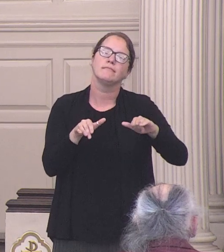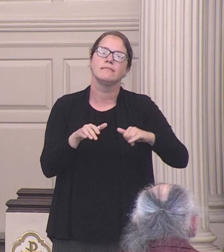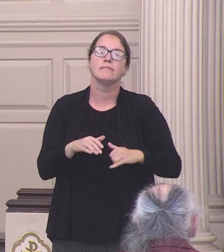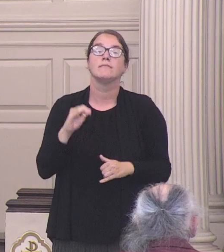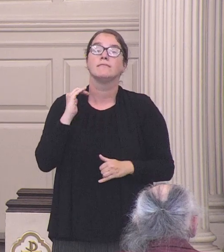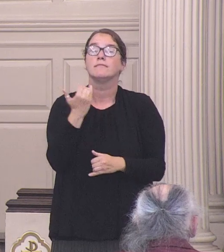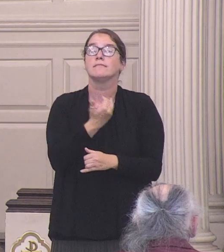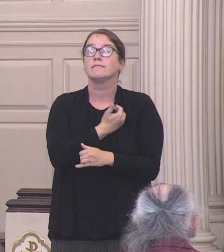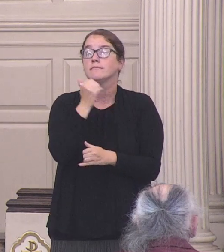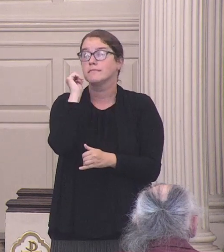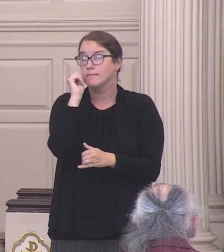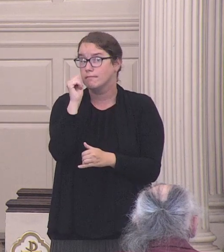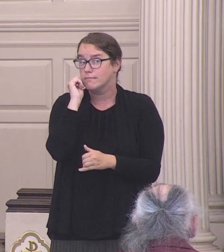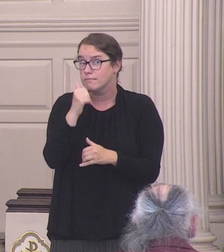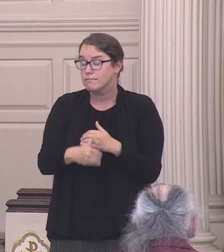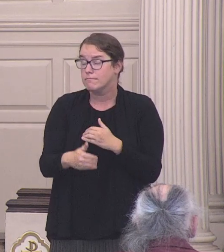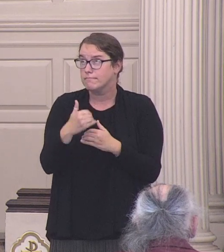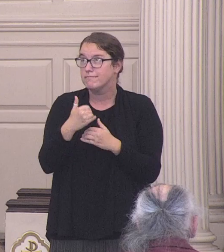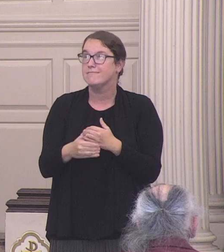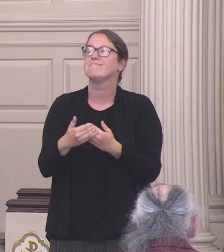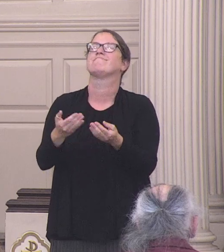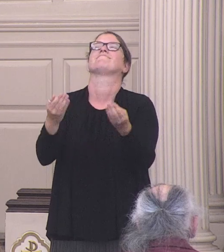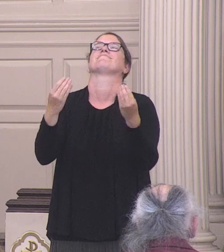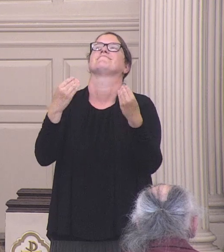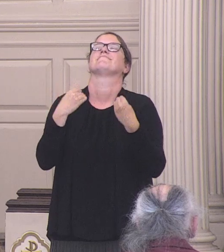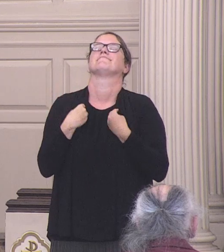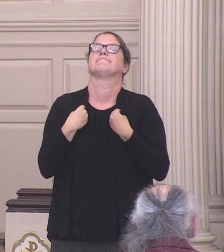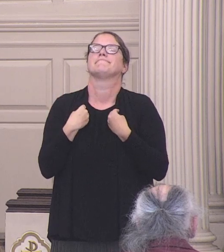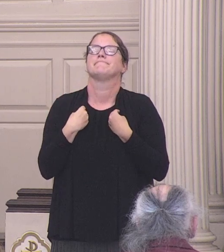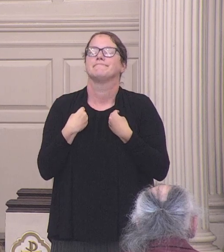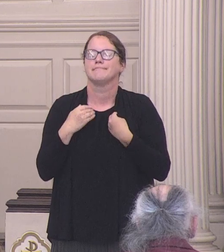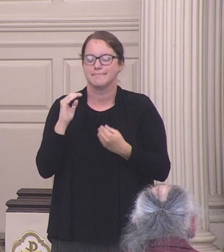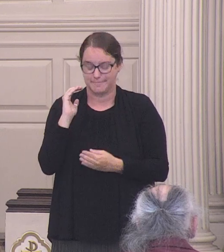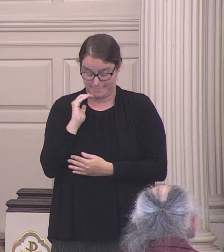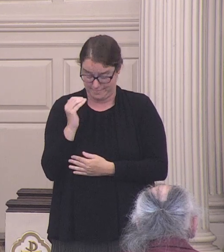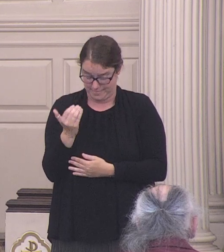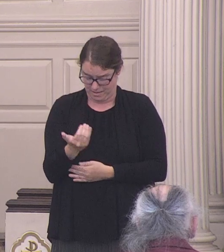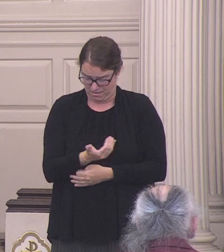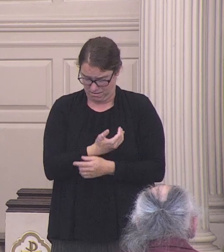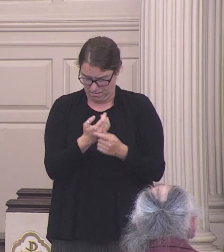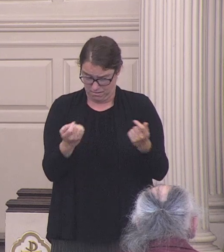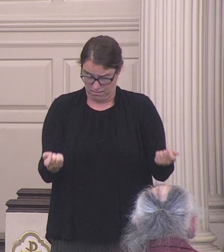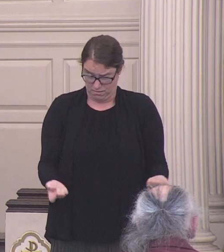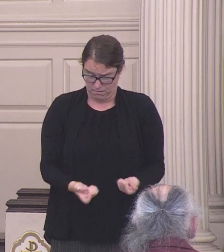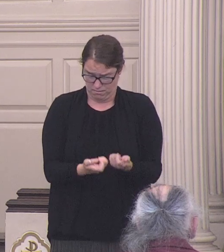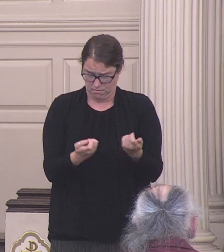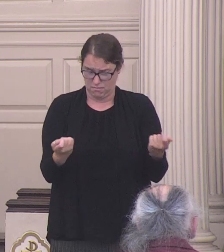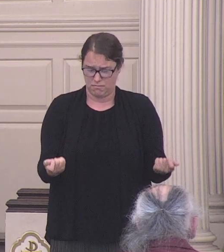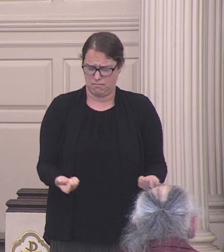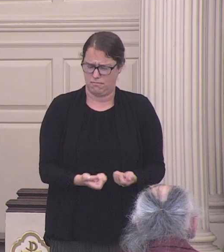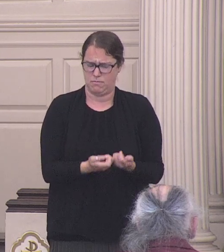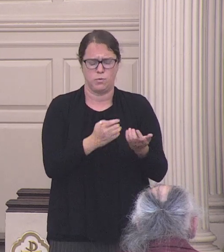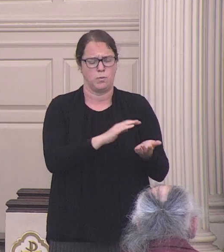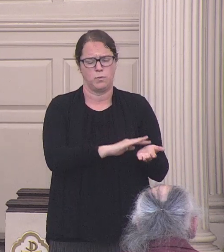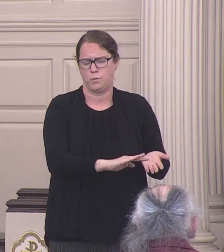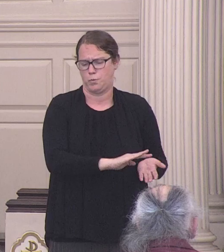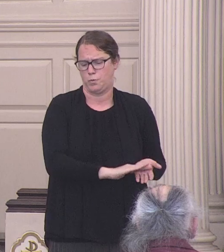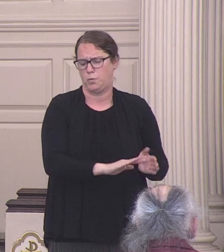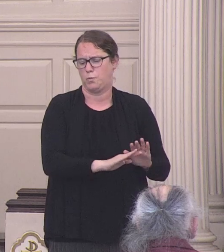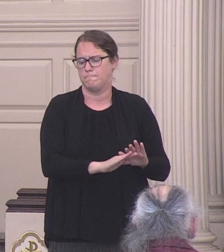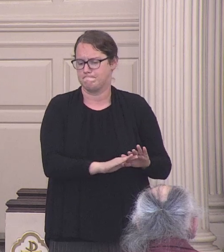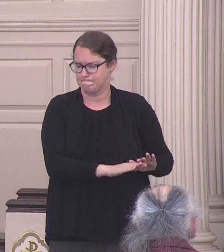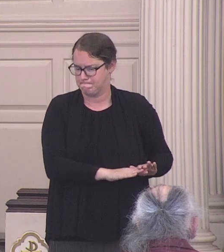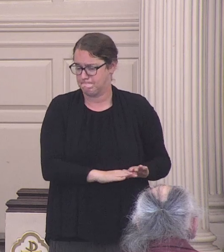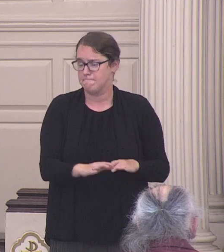heaven. Give us this day our daily bread, and forgive us